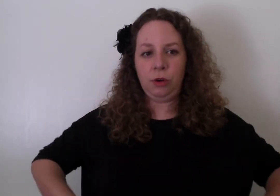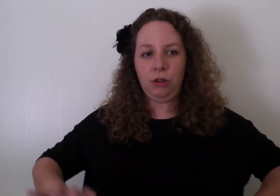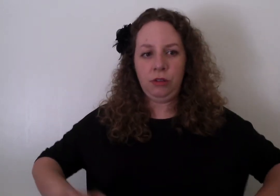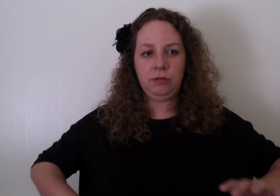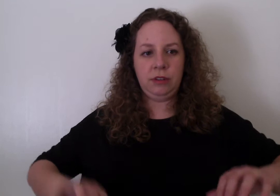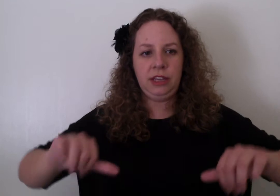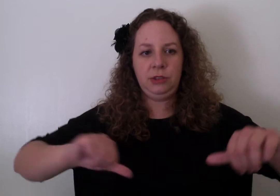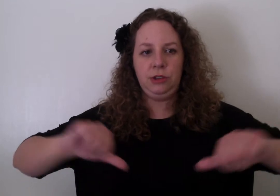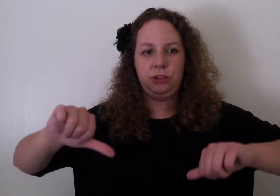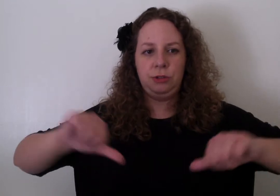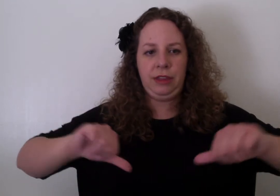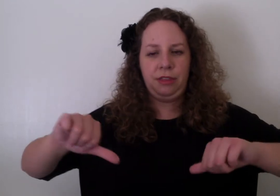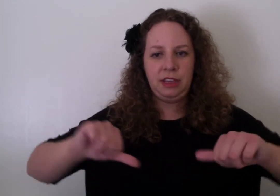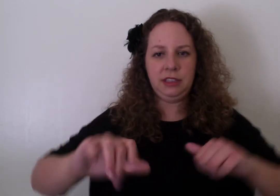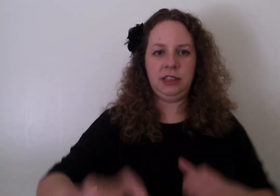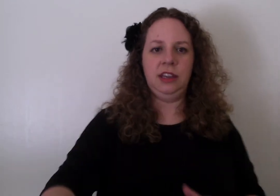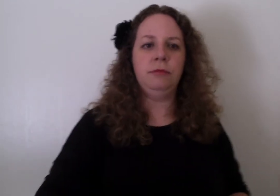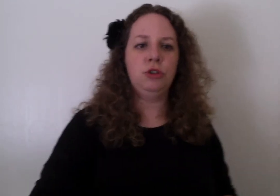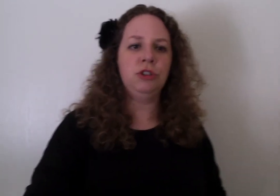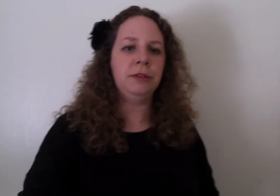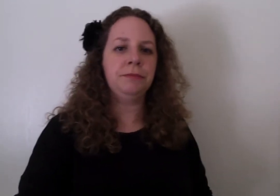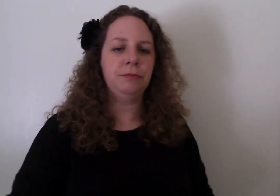Boastful, okay, so you're doing this kind of motion.